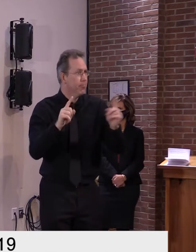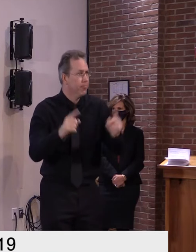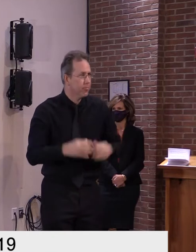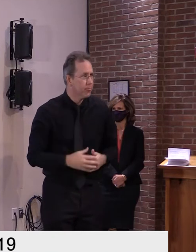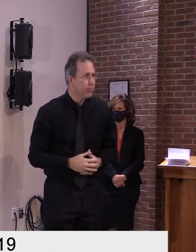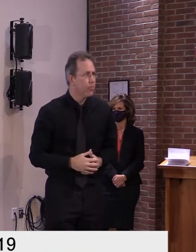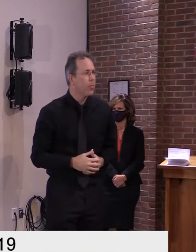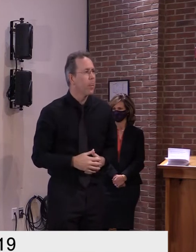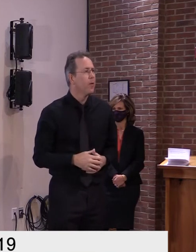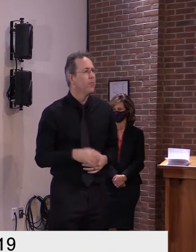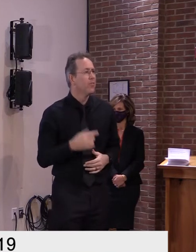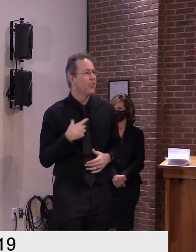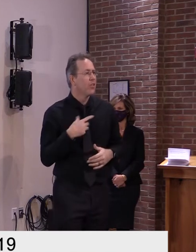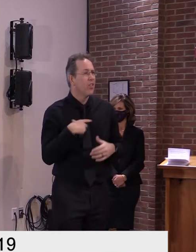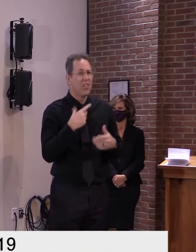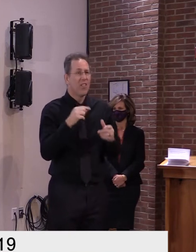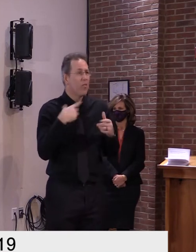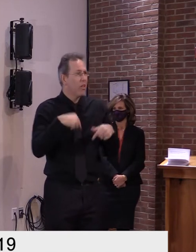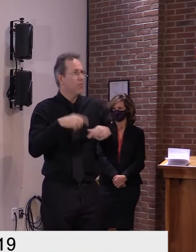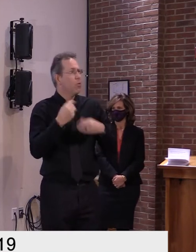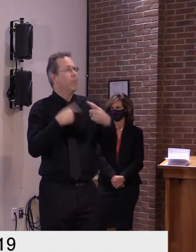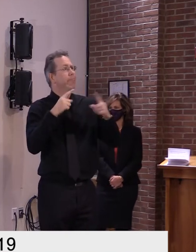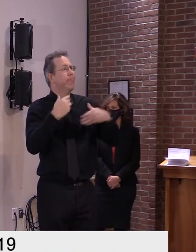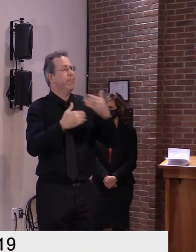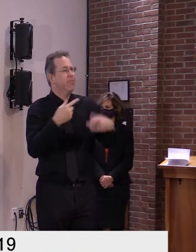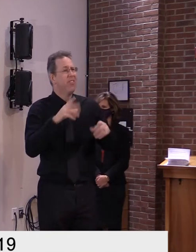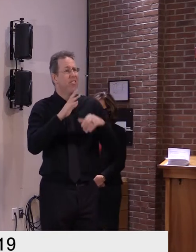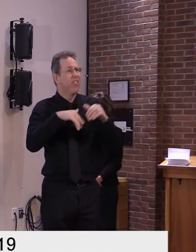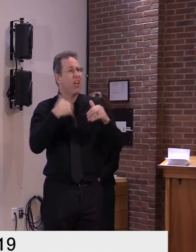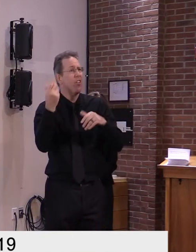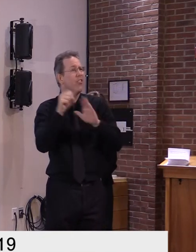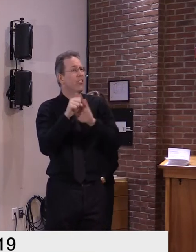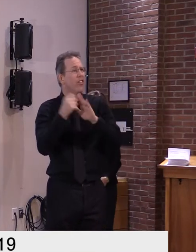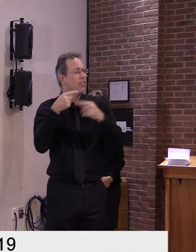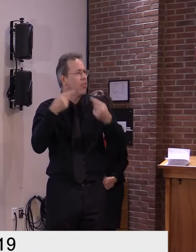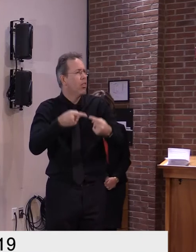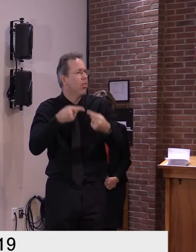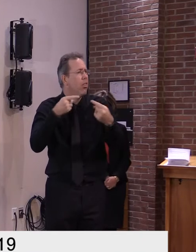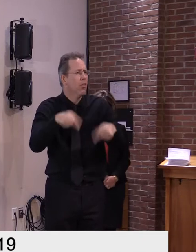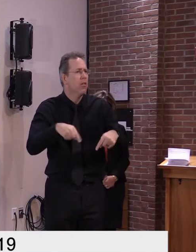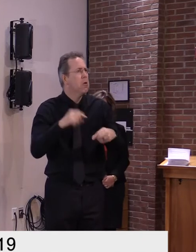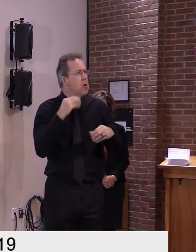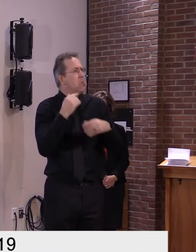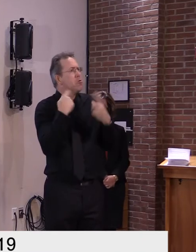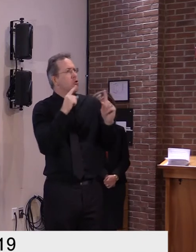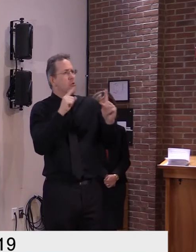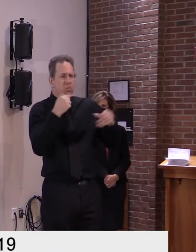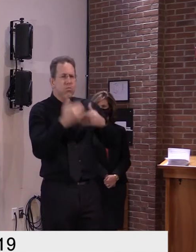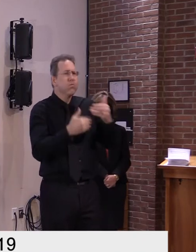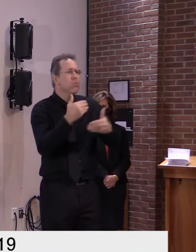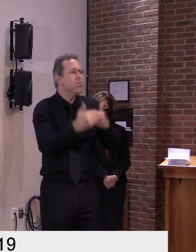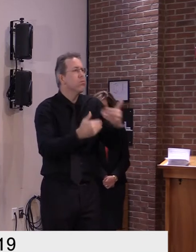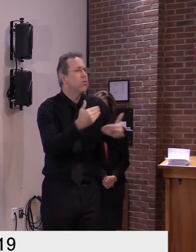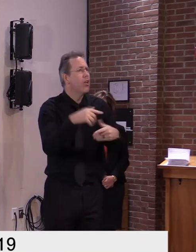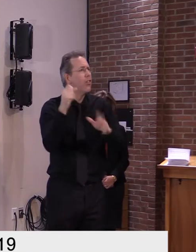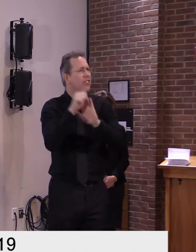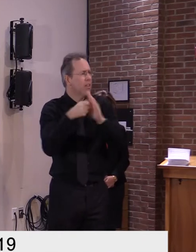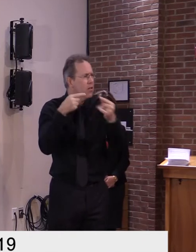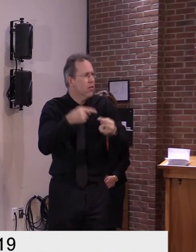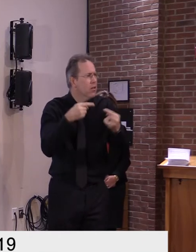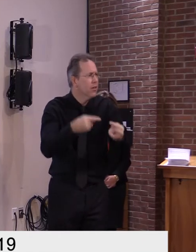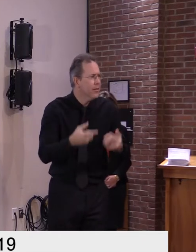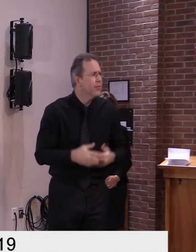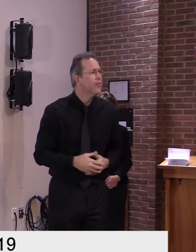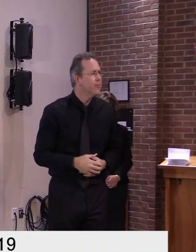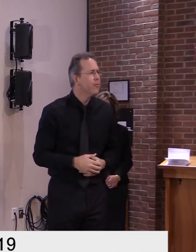state. And we have the opportunity to do that because we've been so good over the last 9 months, and we've been healthy. We're one of the healthiest, safest states